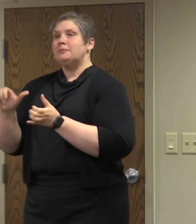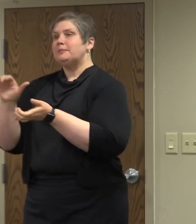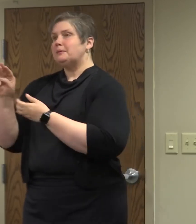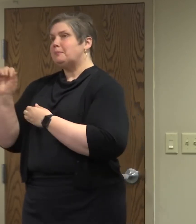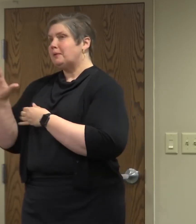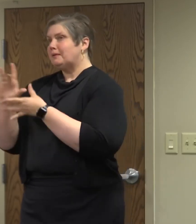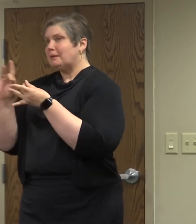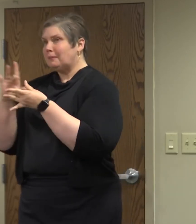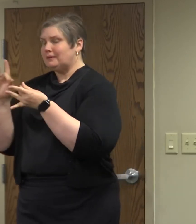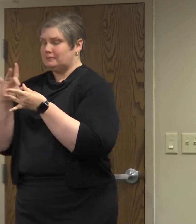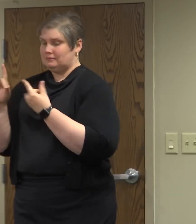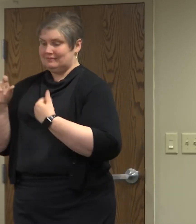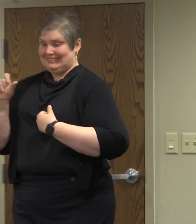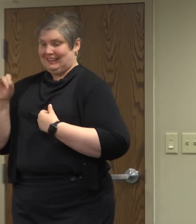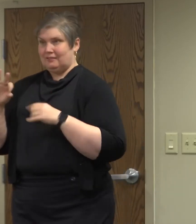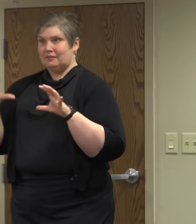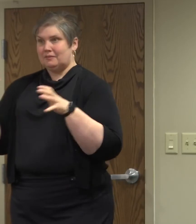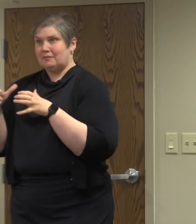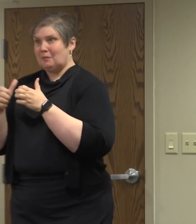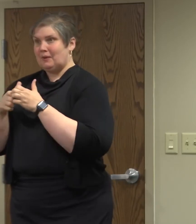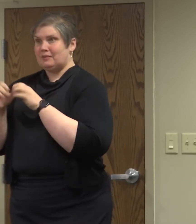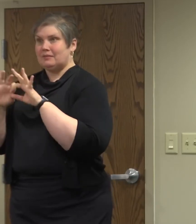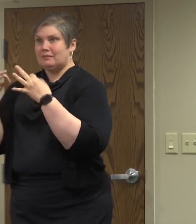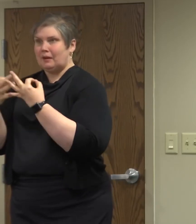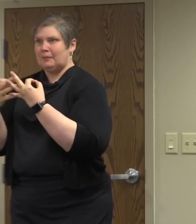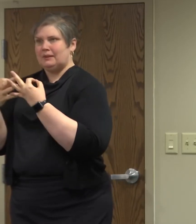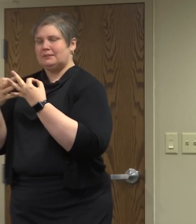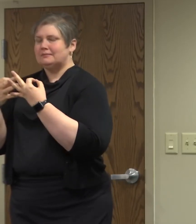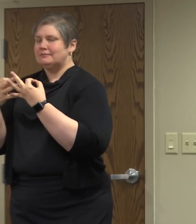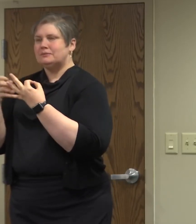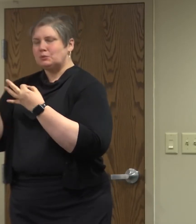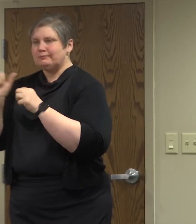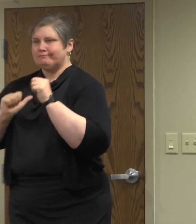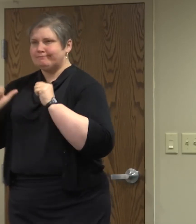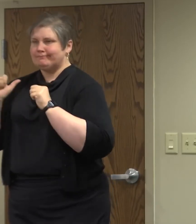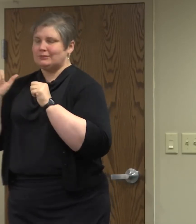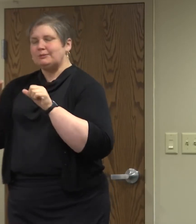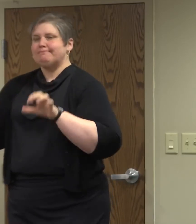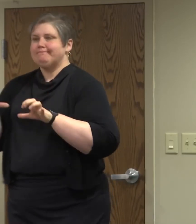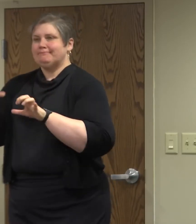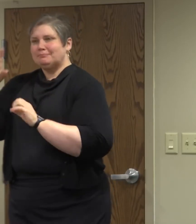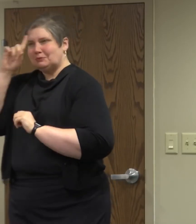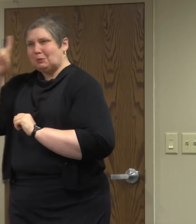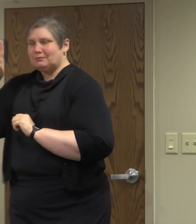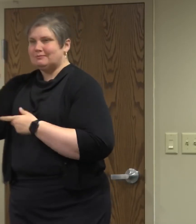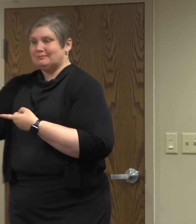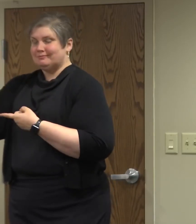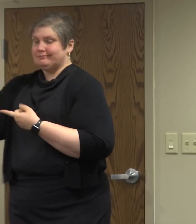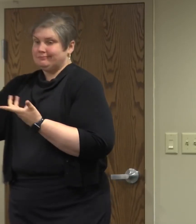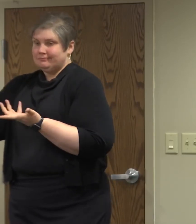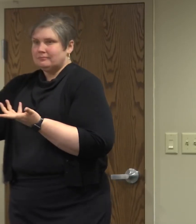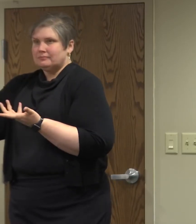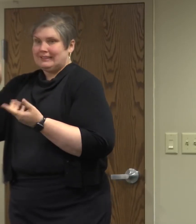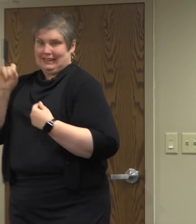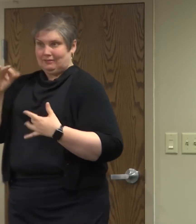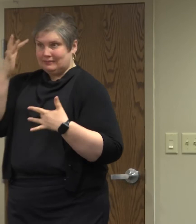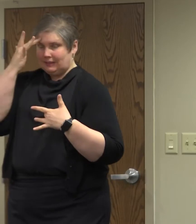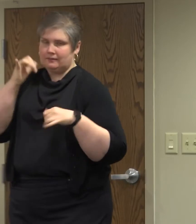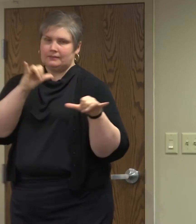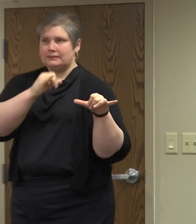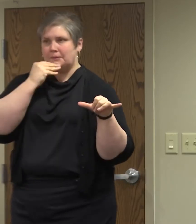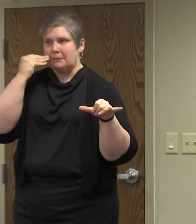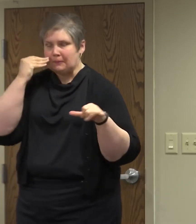Thanksgiving celebration. Stay away from the rest of the family. Get the booster shot. I think as the mayor